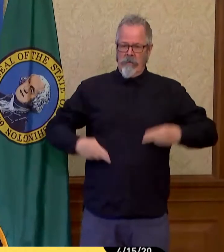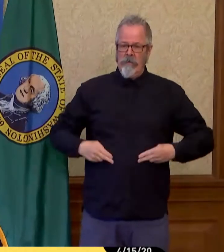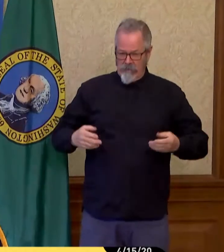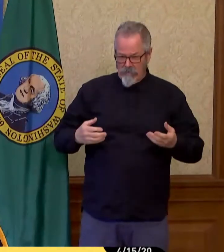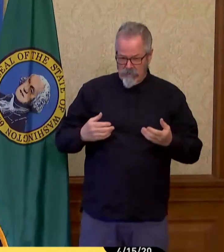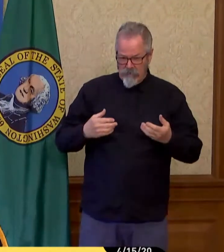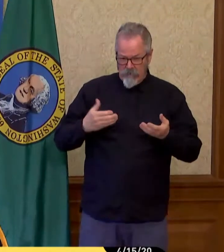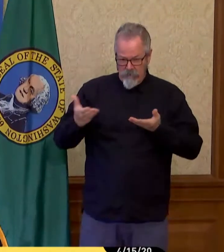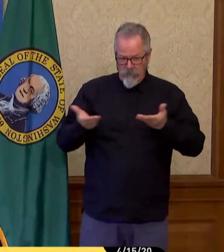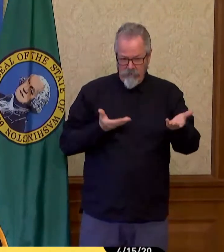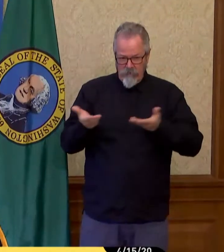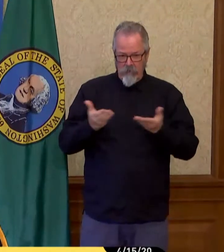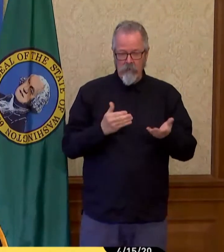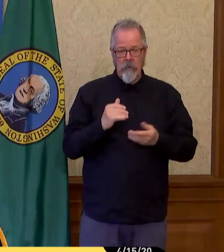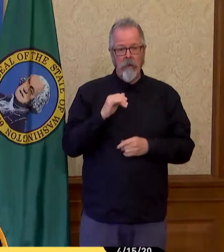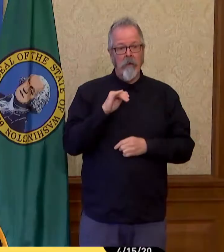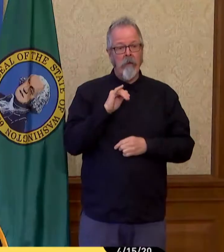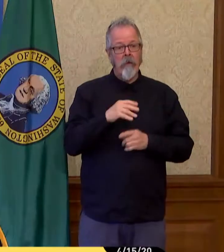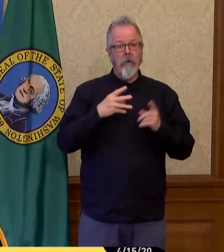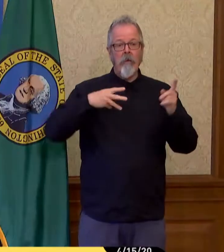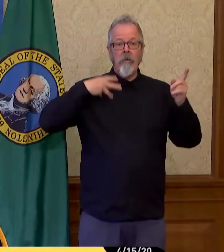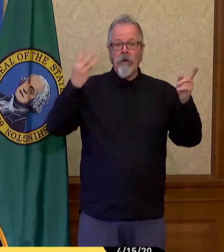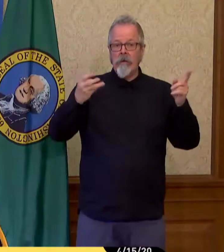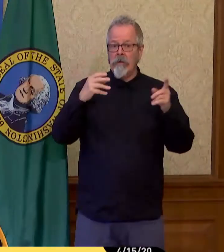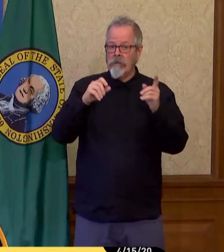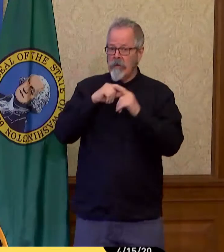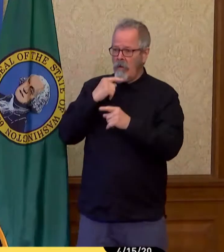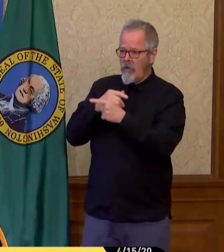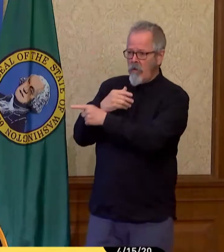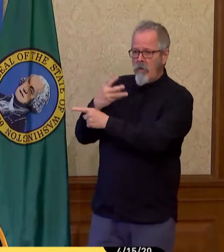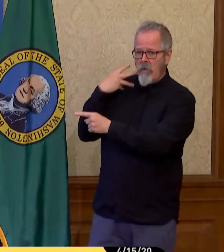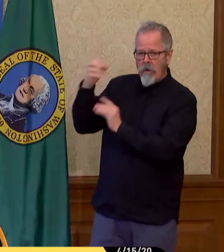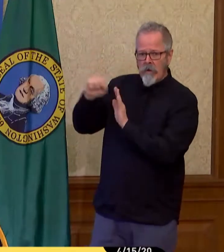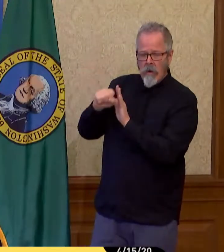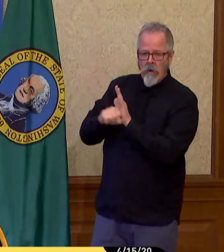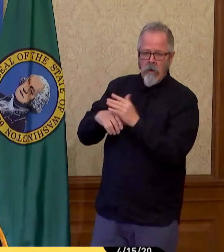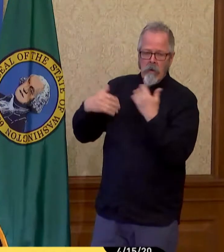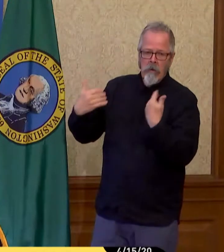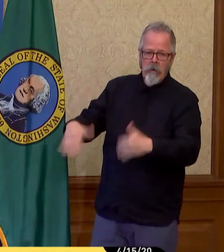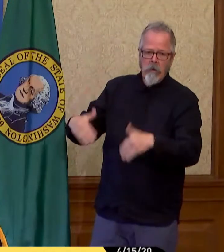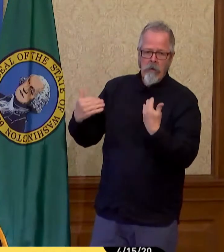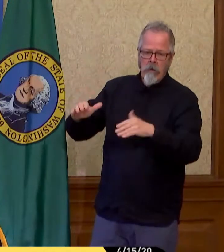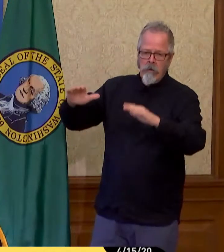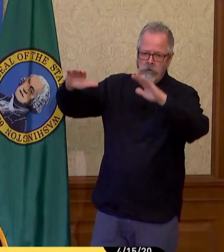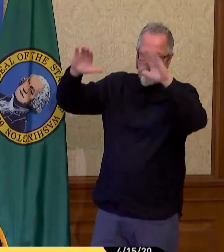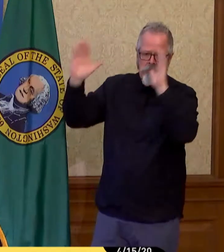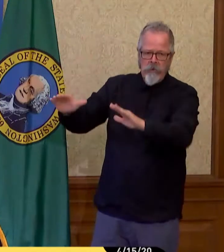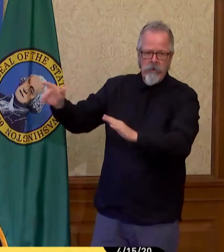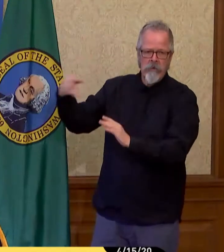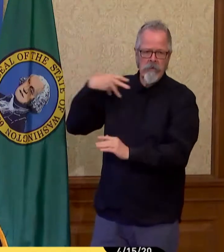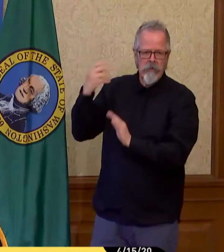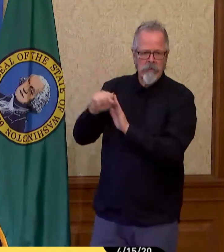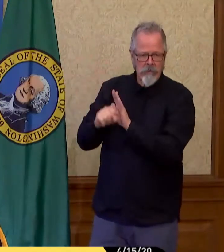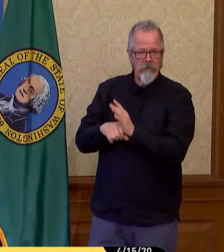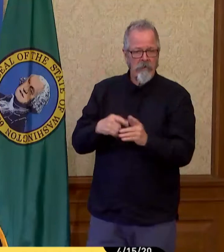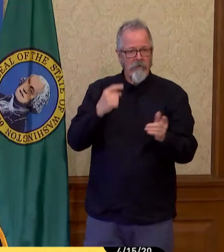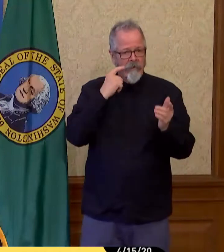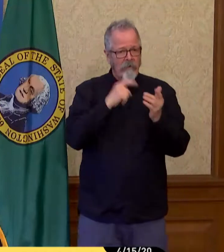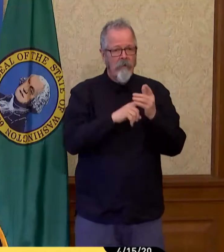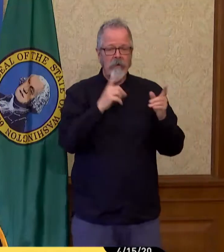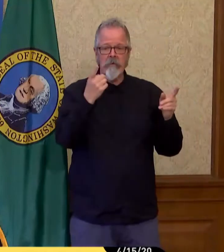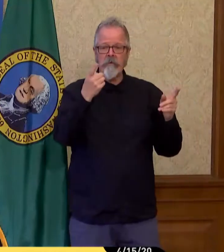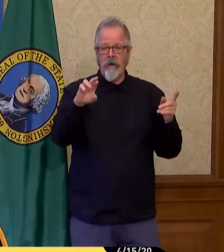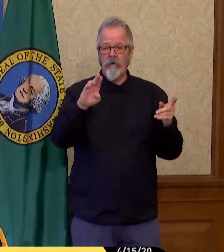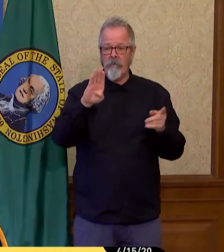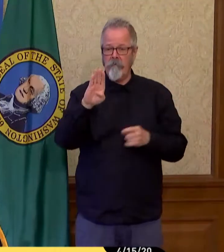our efforts in bending the curve down because of our social distancing endeavors. We continue to see